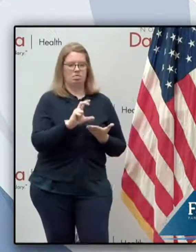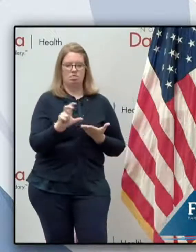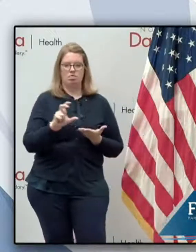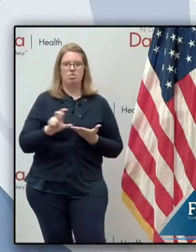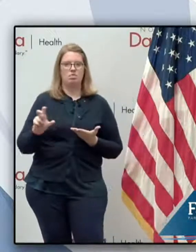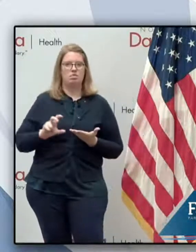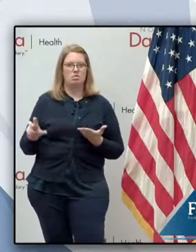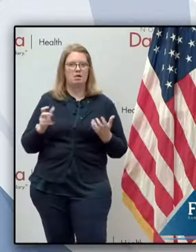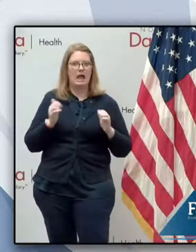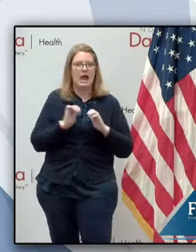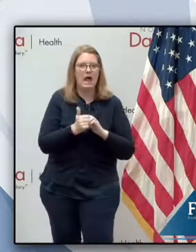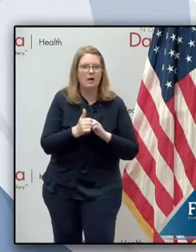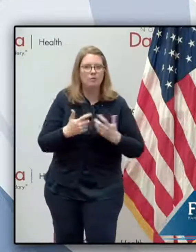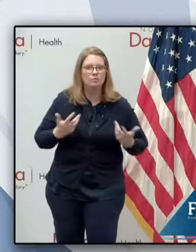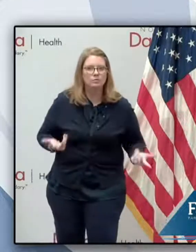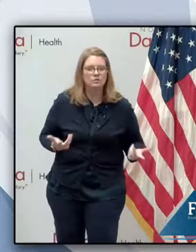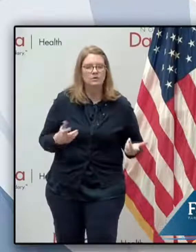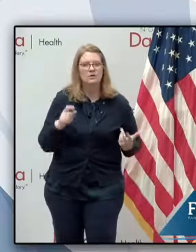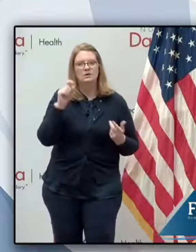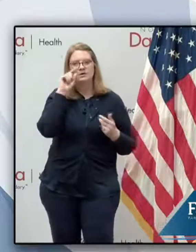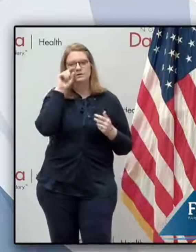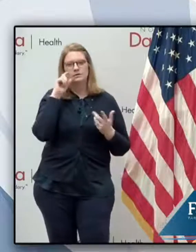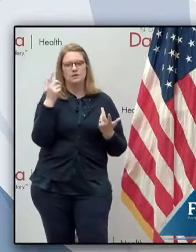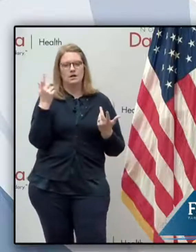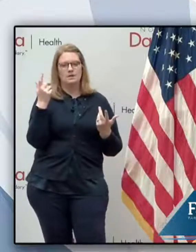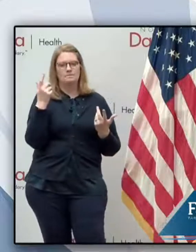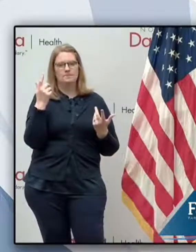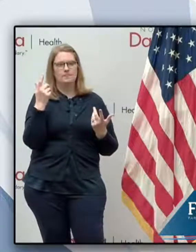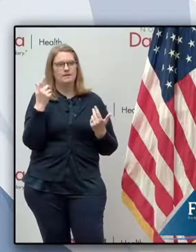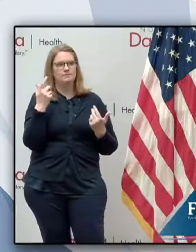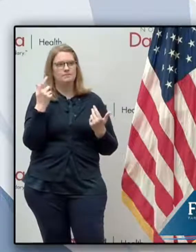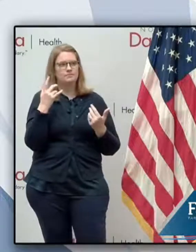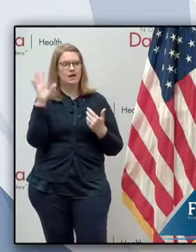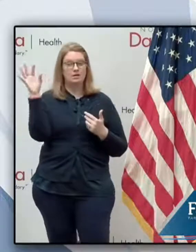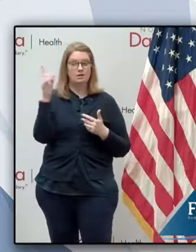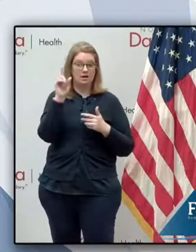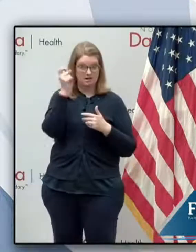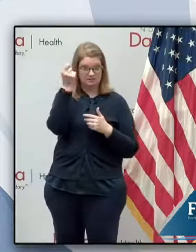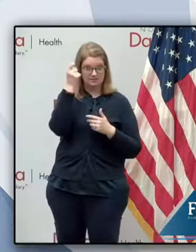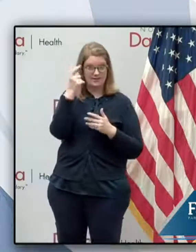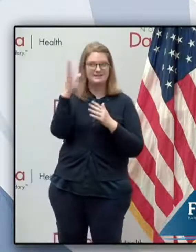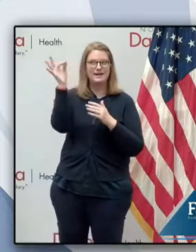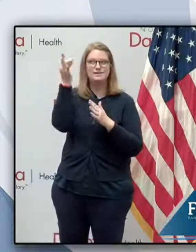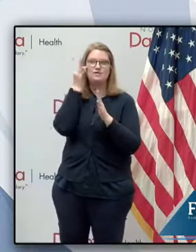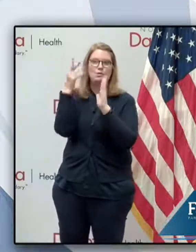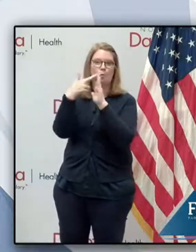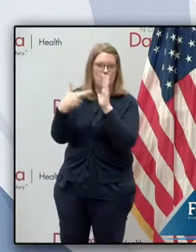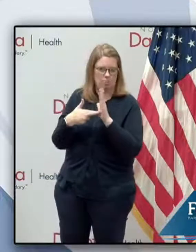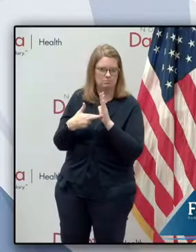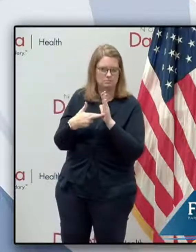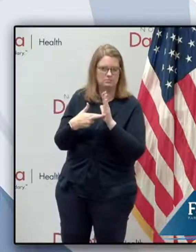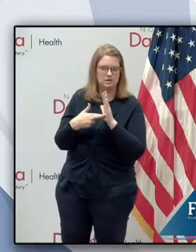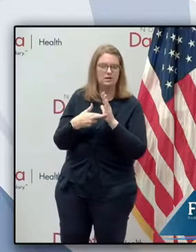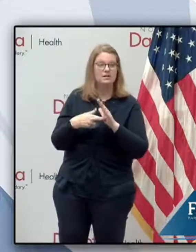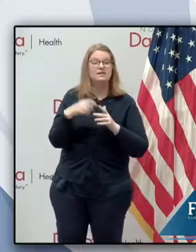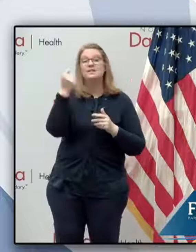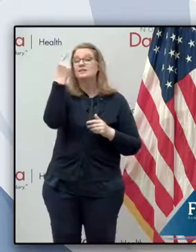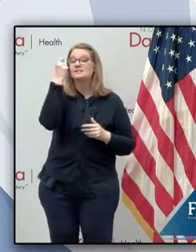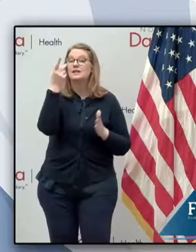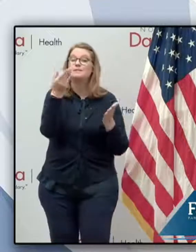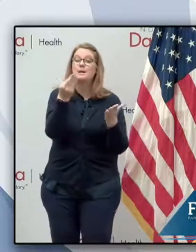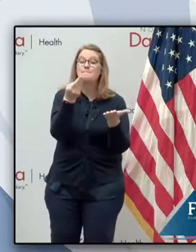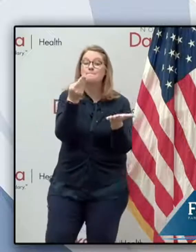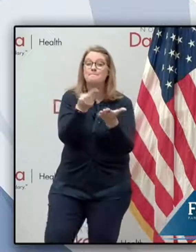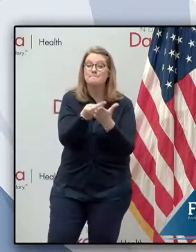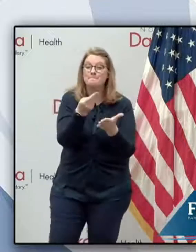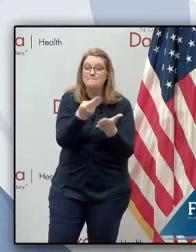about how we could get the dollars out. And of course, following the federal guidelines, this is money that could not be in